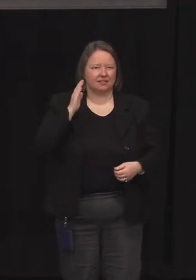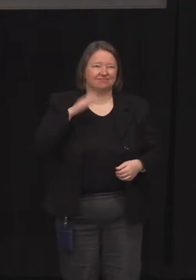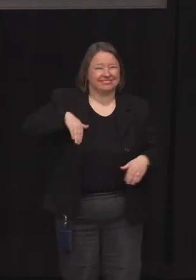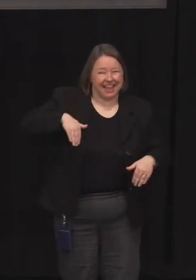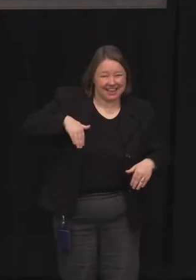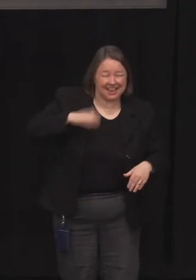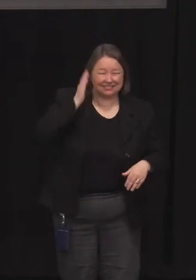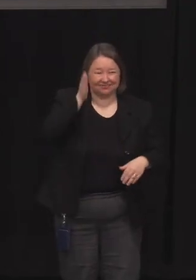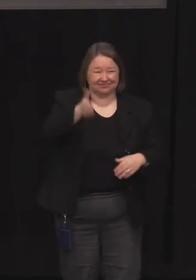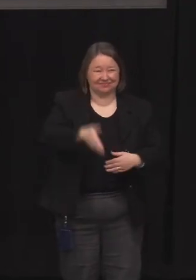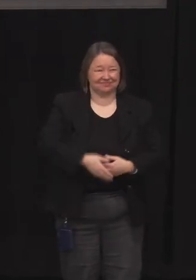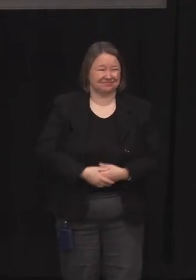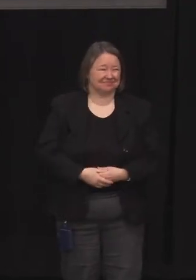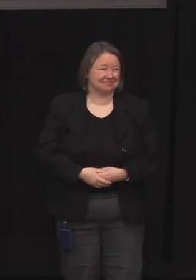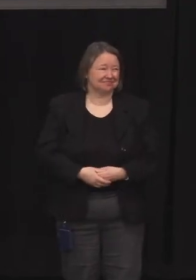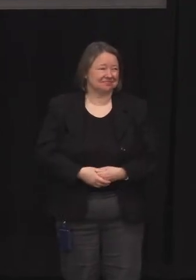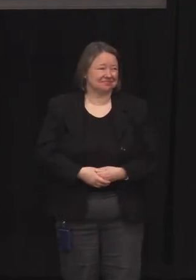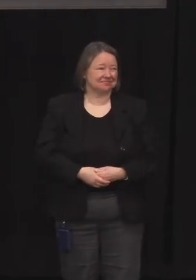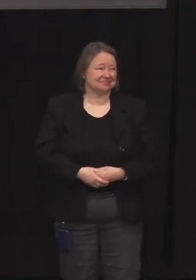not yet.